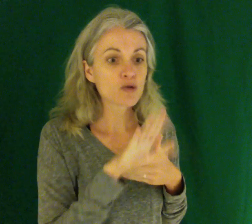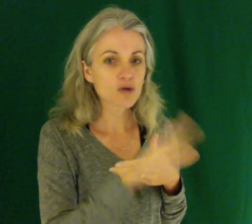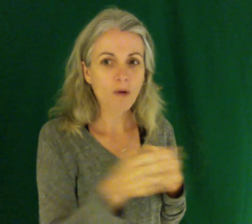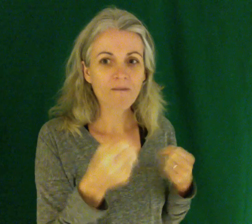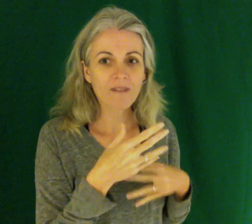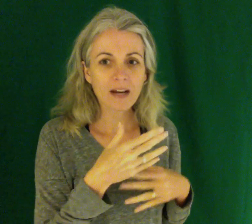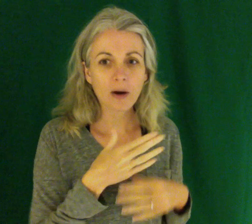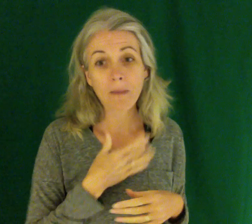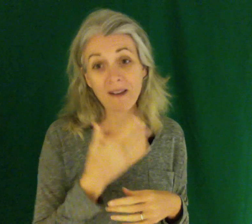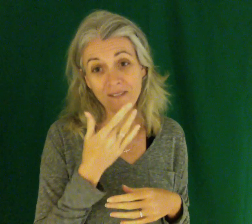a smile